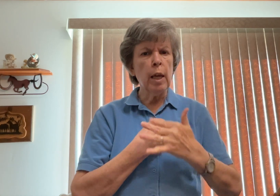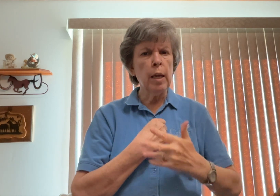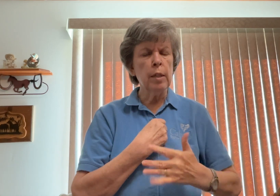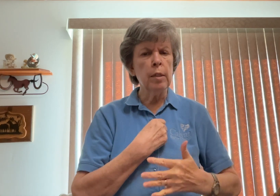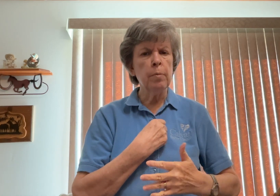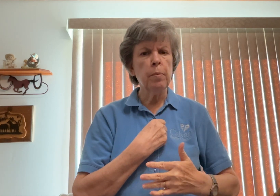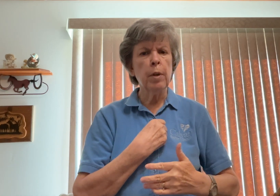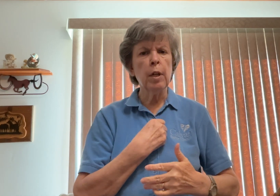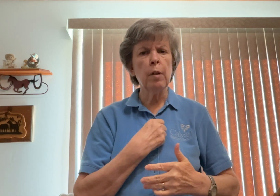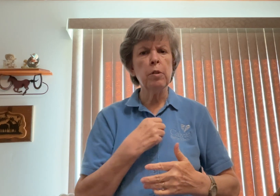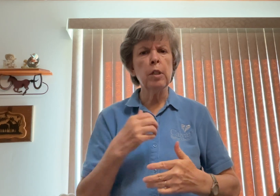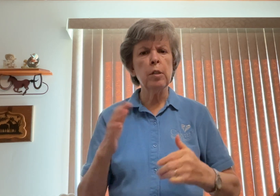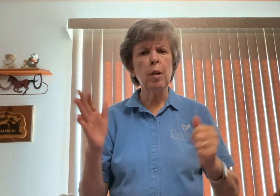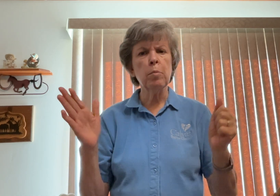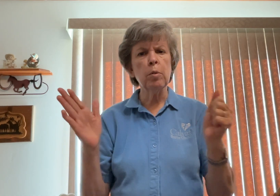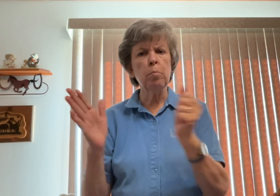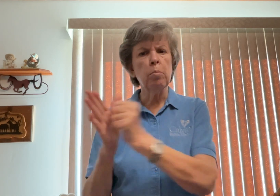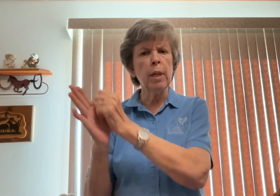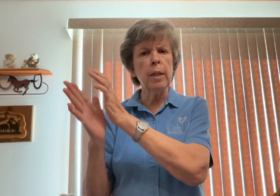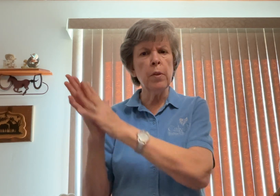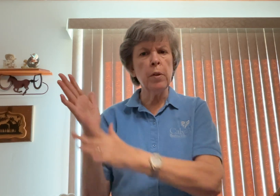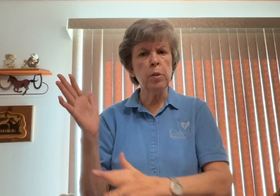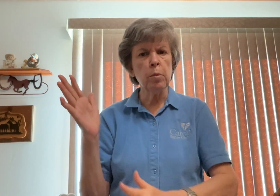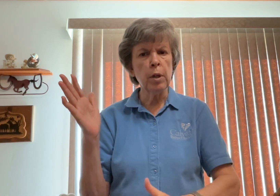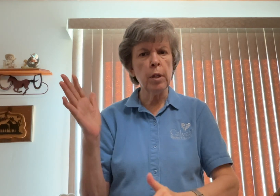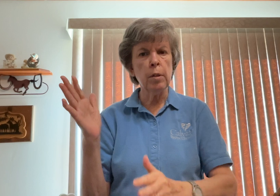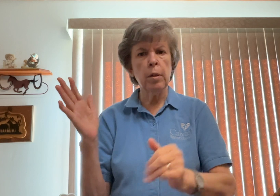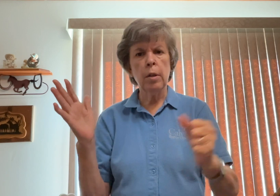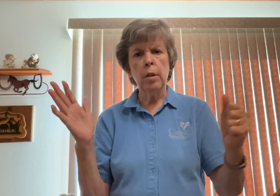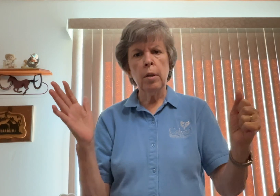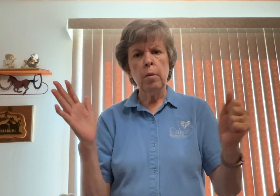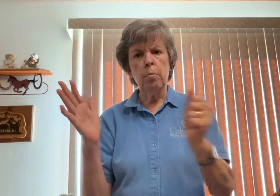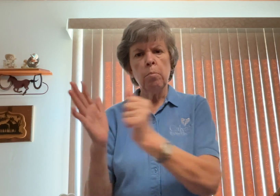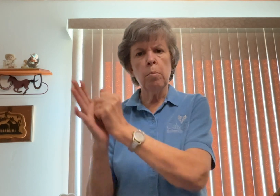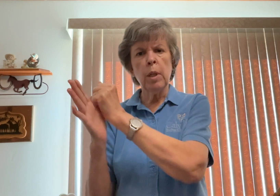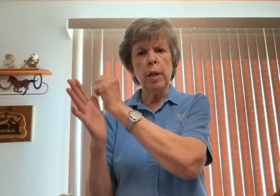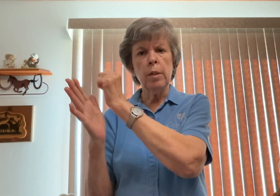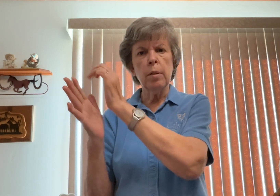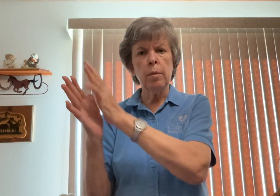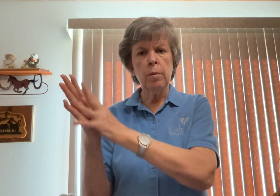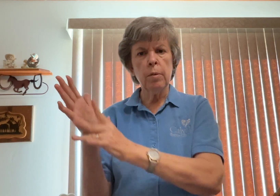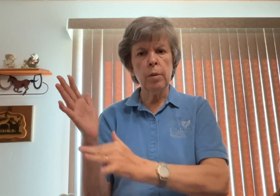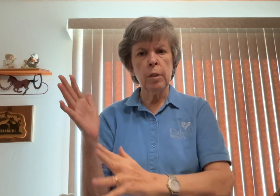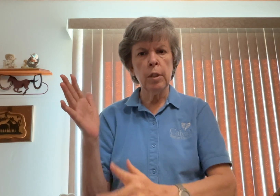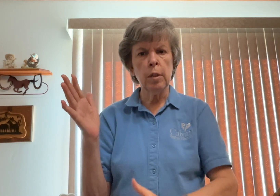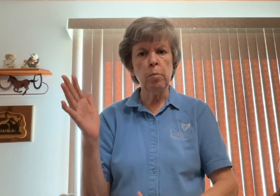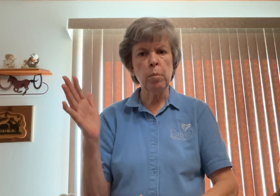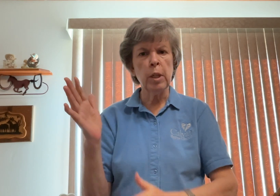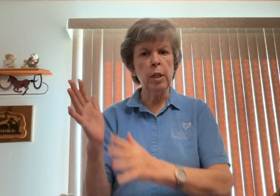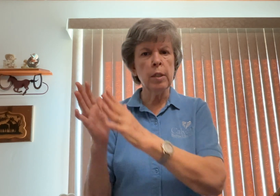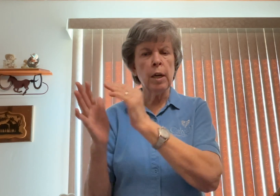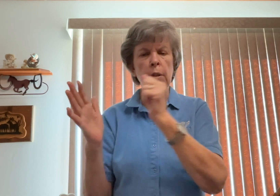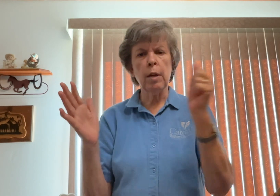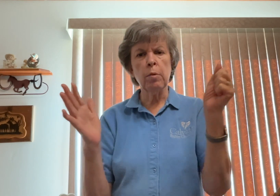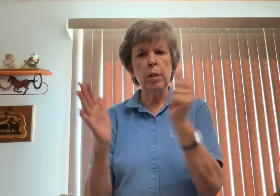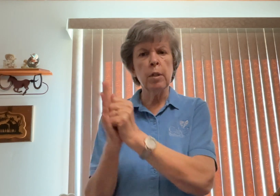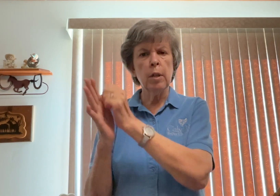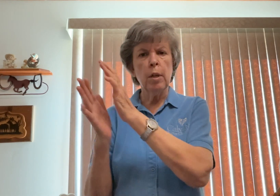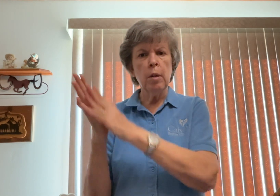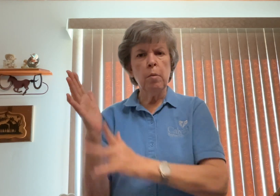bled, and I've seen some do bled this way, bled, and then bleeding down that way. But